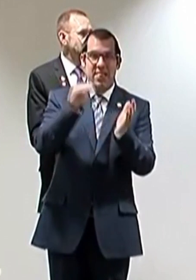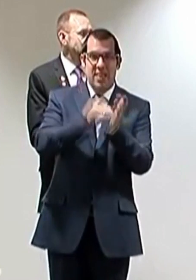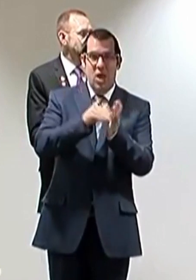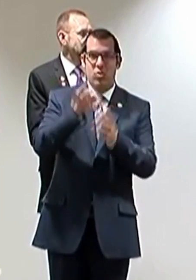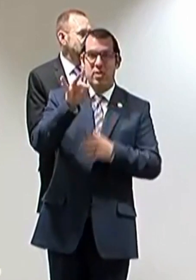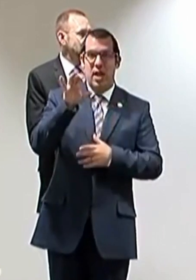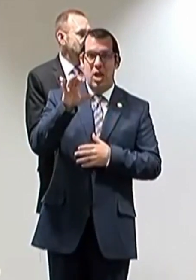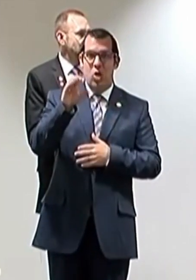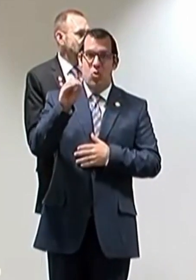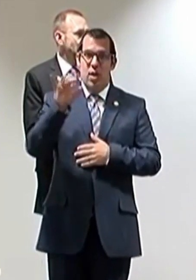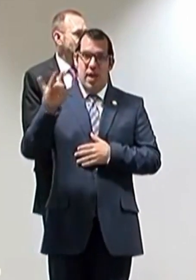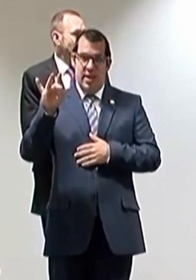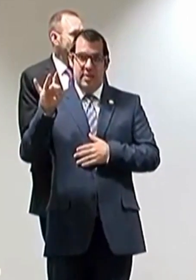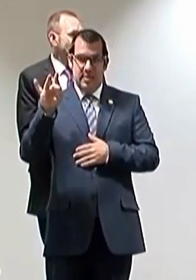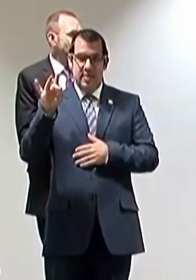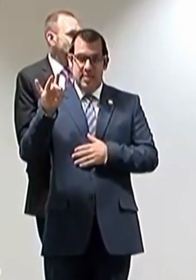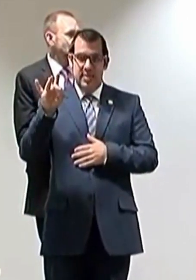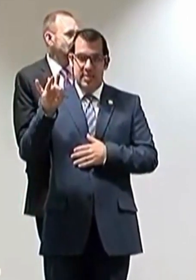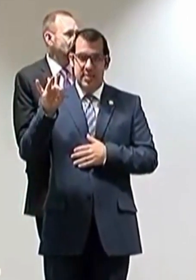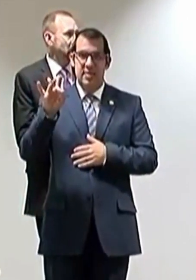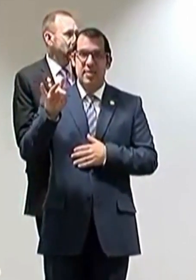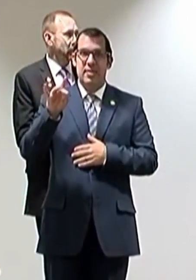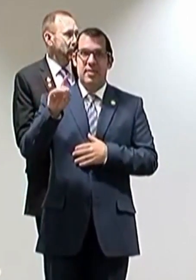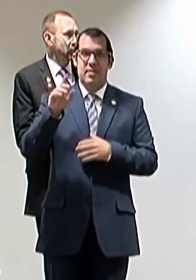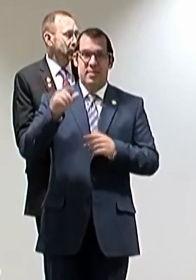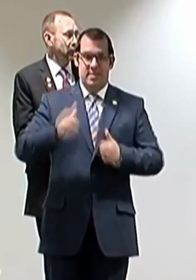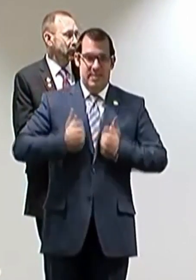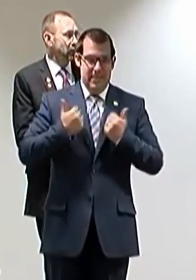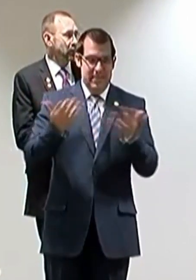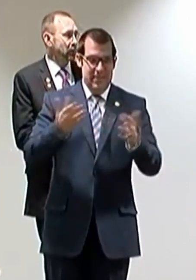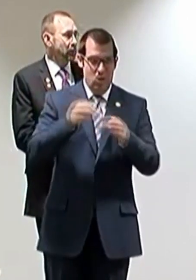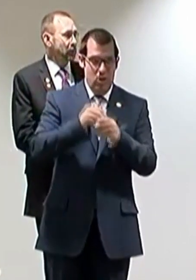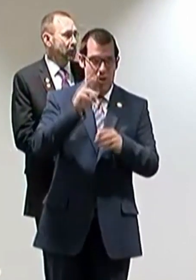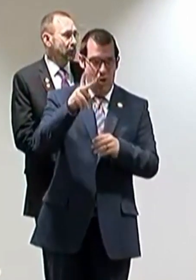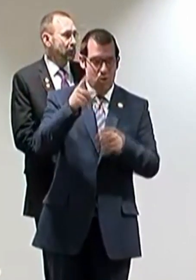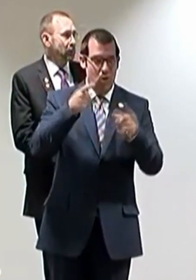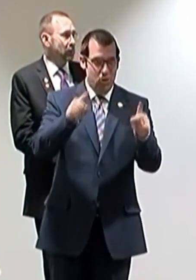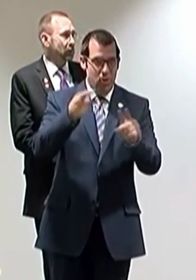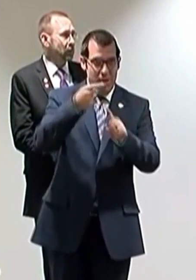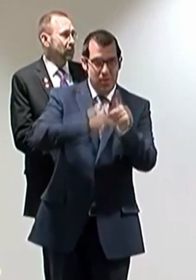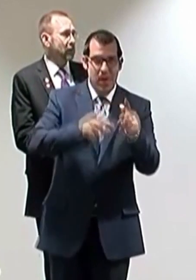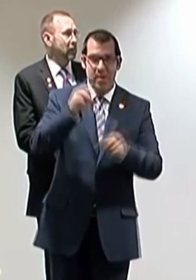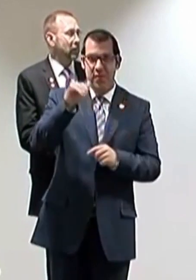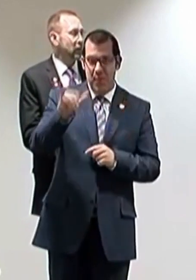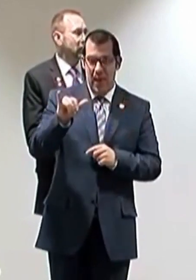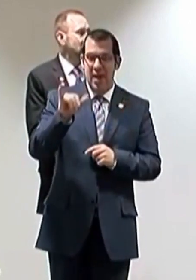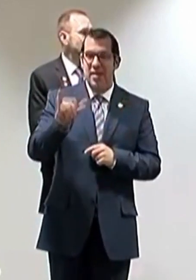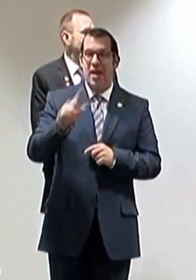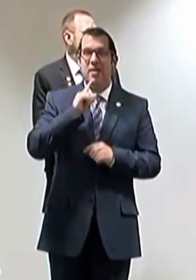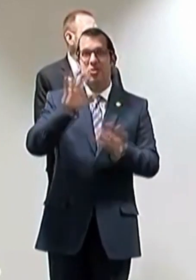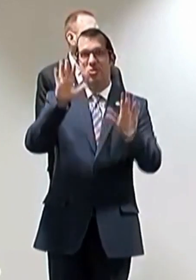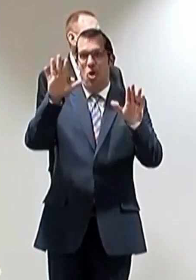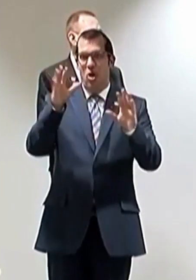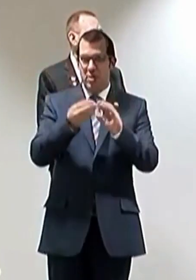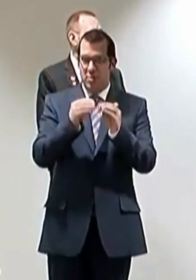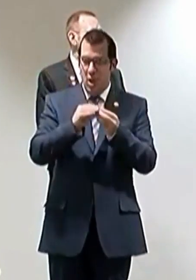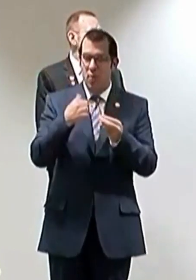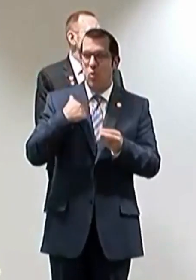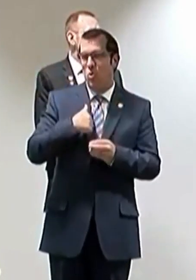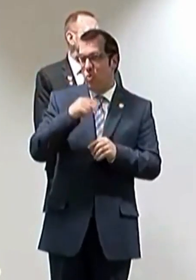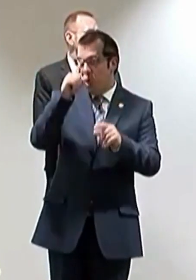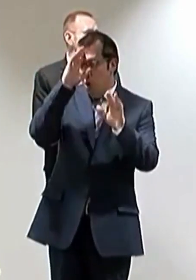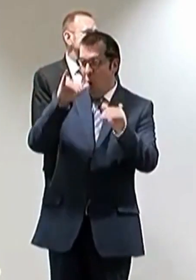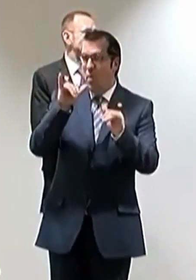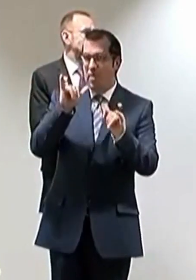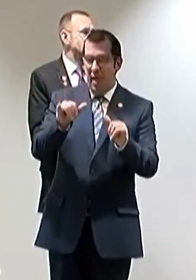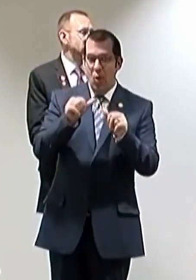80,808 citizens during the month of May. This is an extraordinary number. We hope that pattern can continue